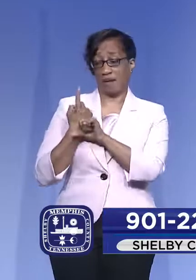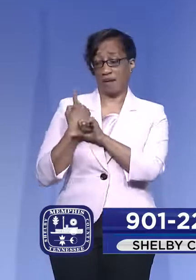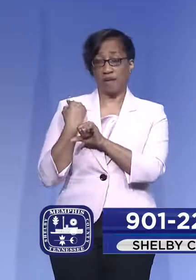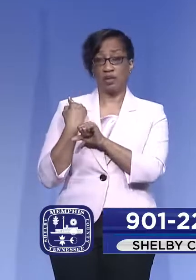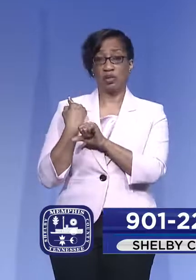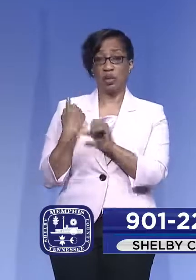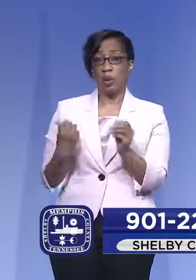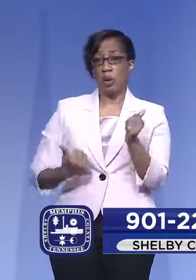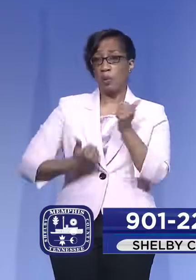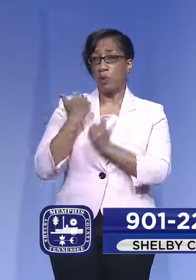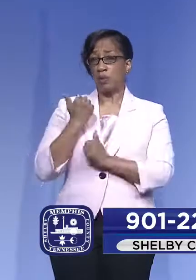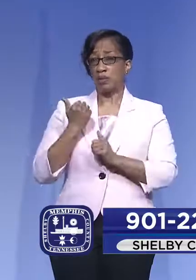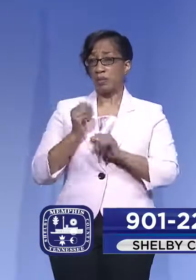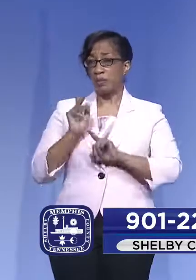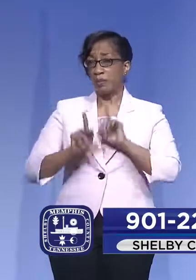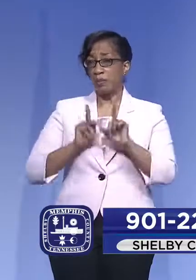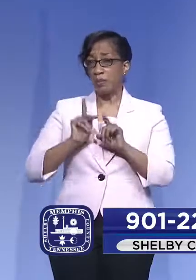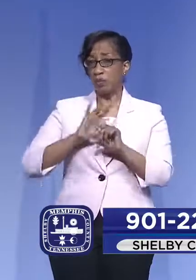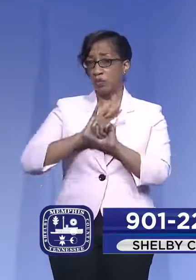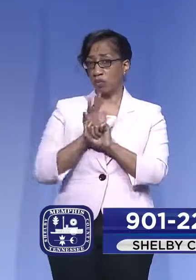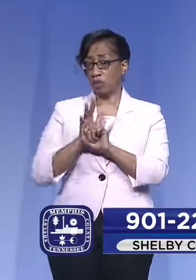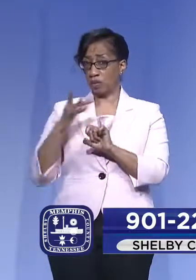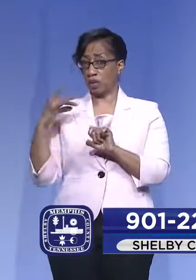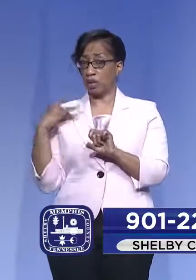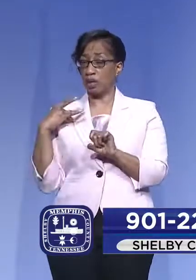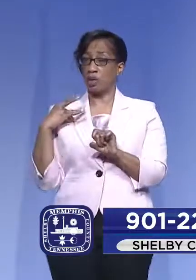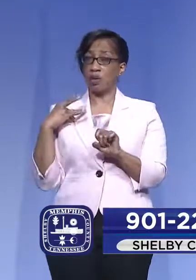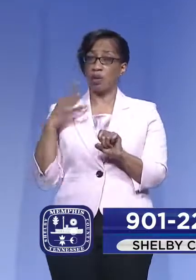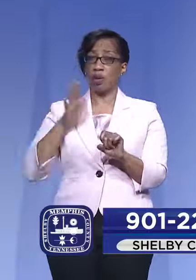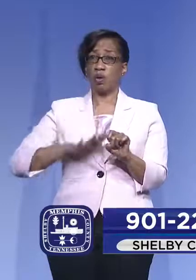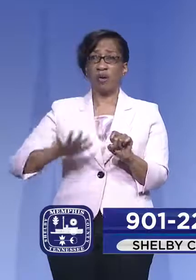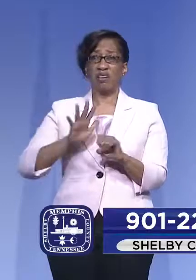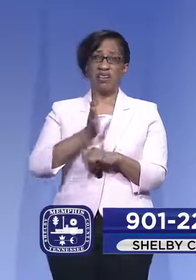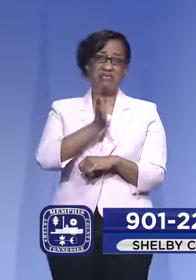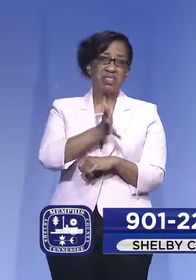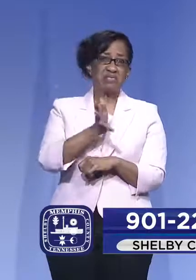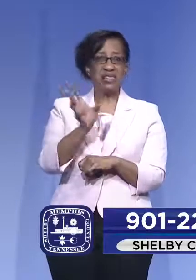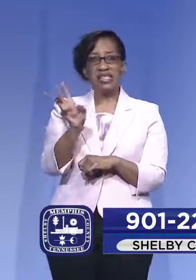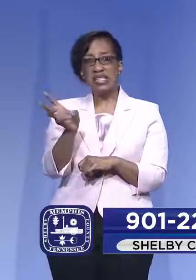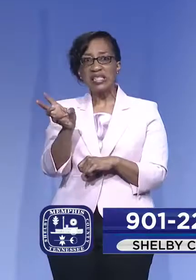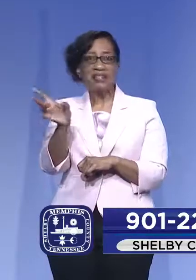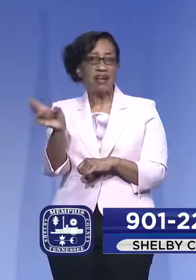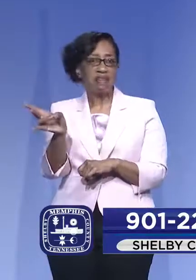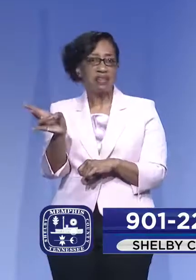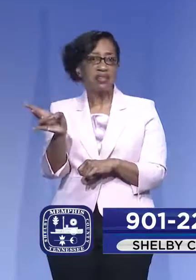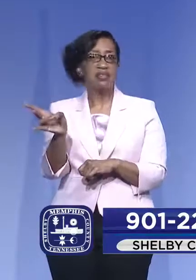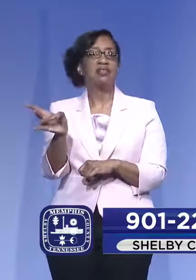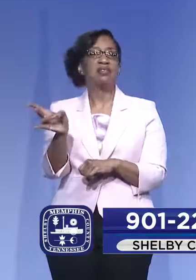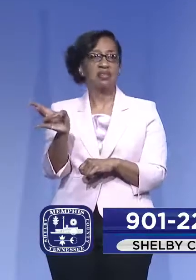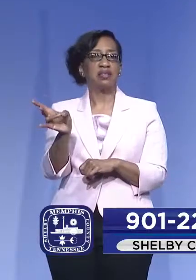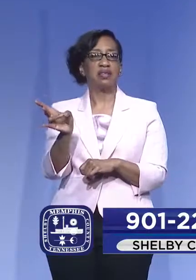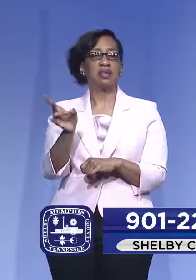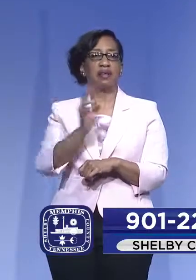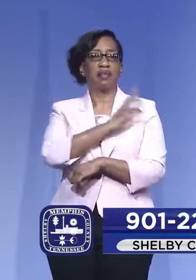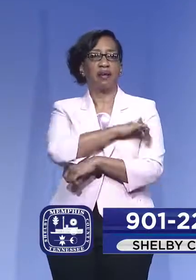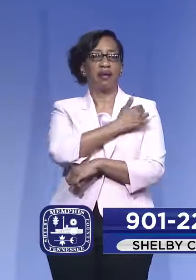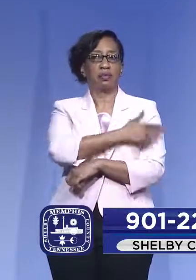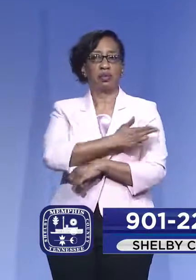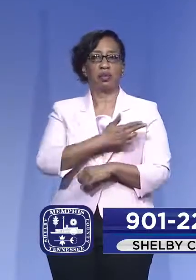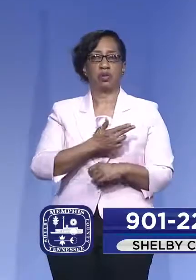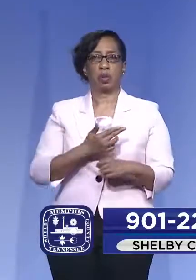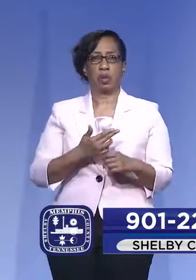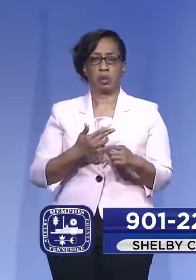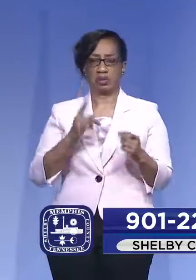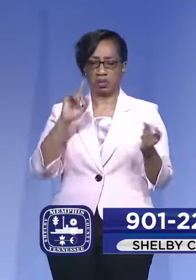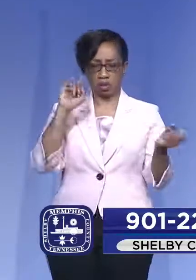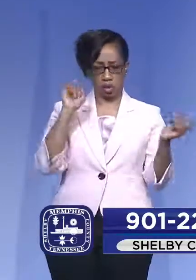greater preponderance of people were in their 50s, 60s, 70s in the hospital. So there has been sort of a shift down,